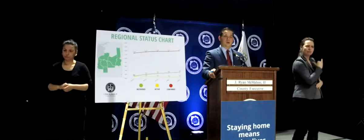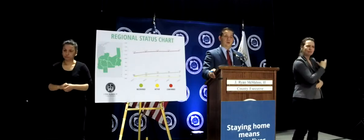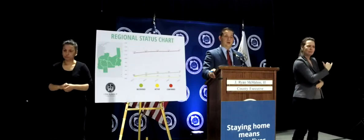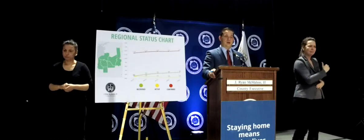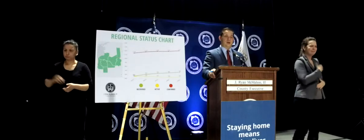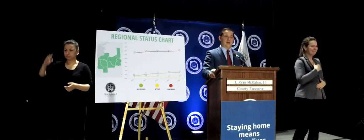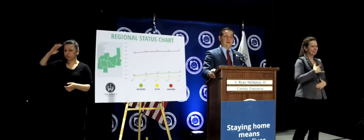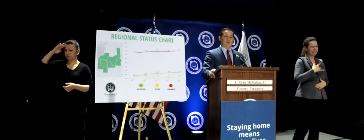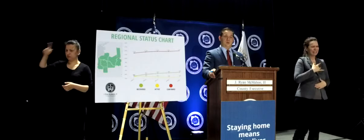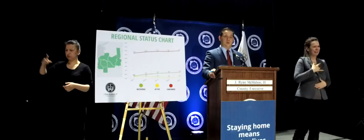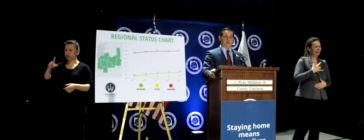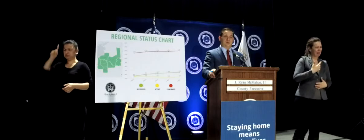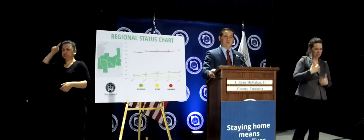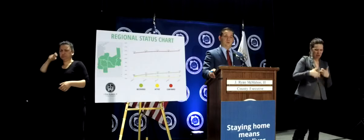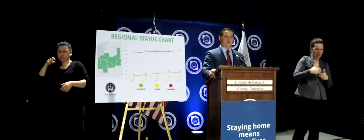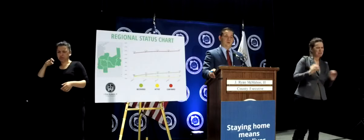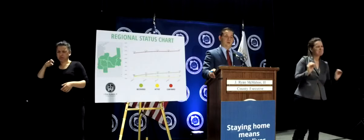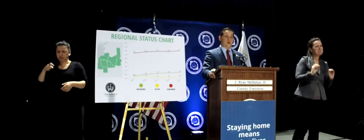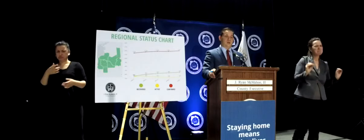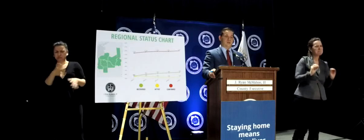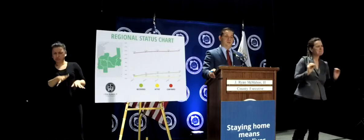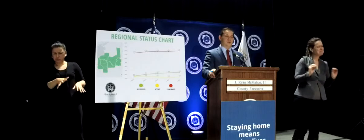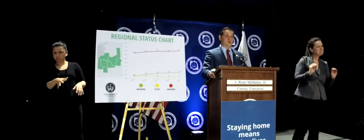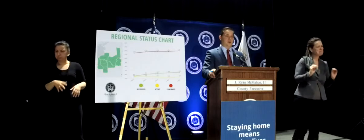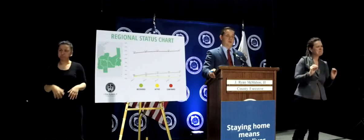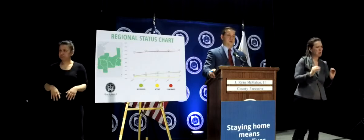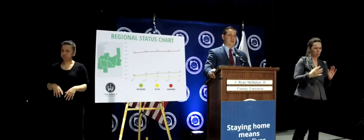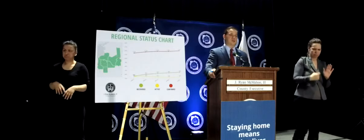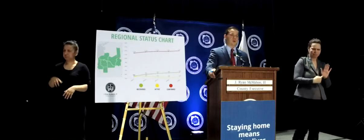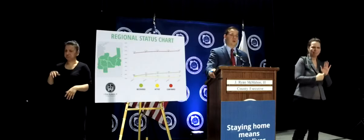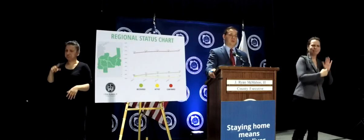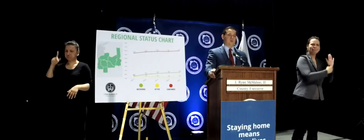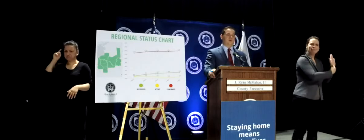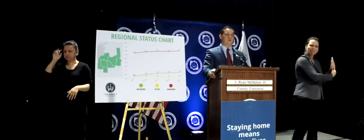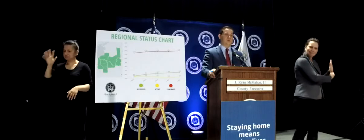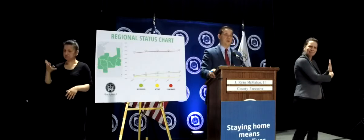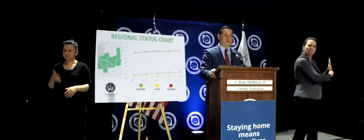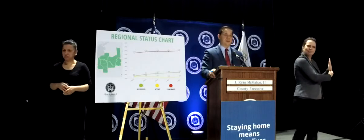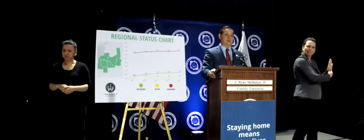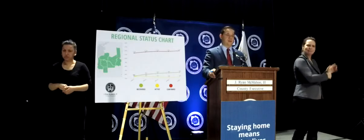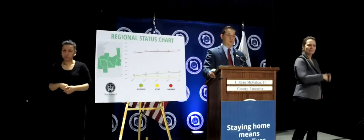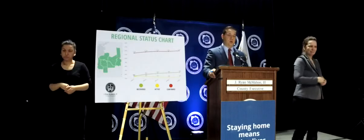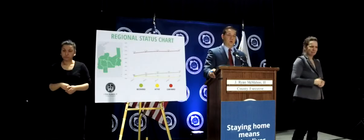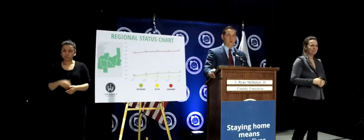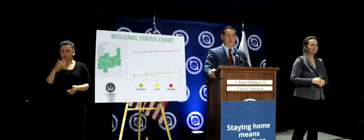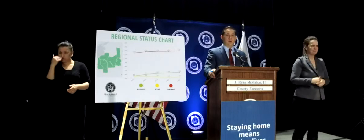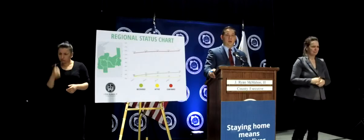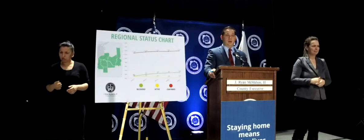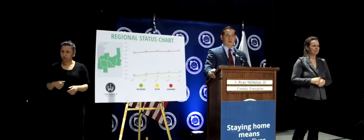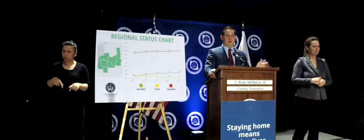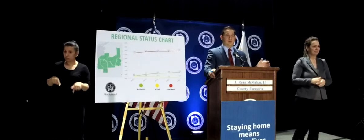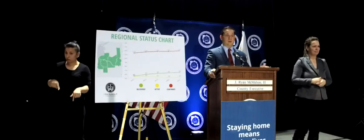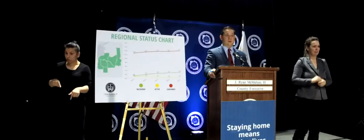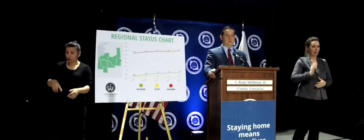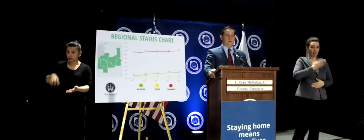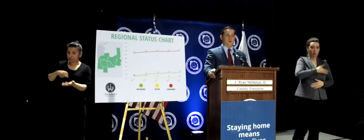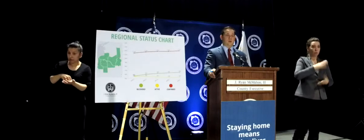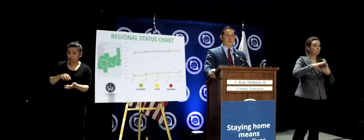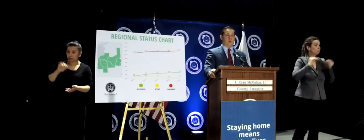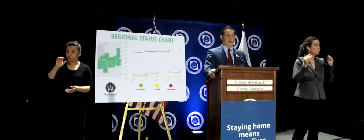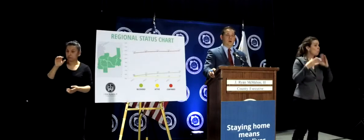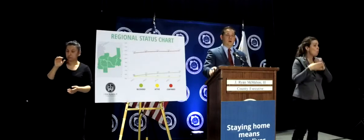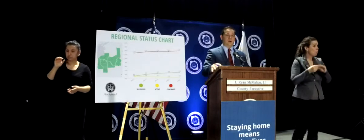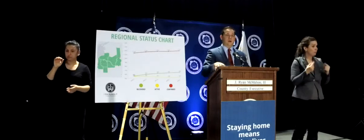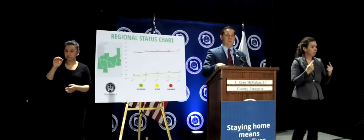with anything we're doing. The Central New York success story with the fight for COVID-19 is real, and we